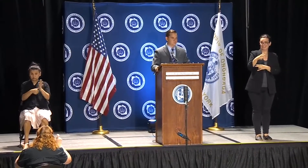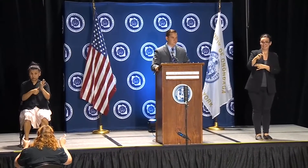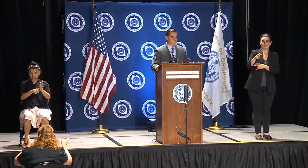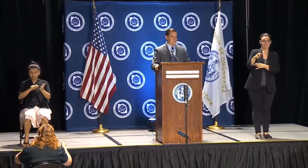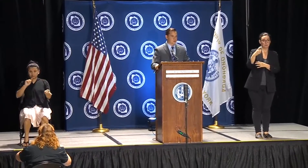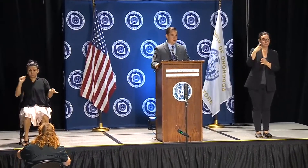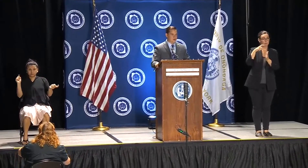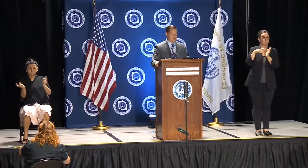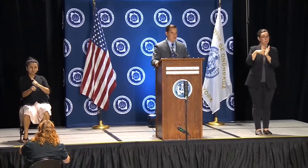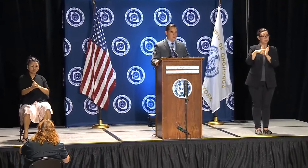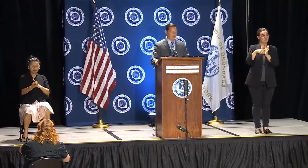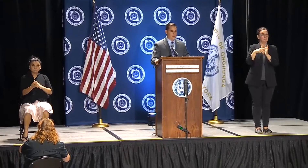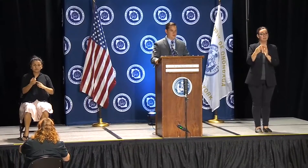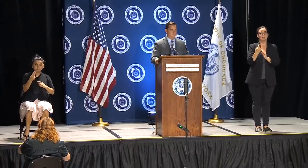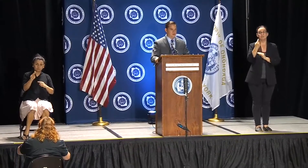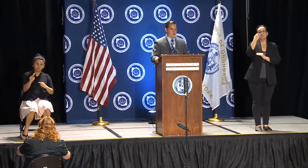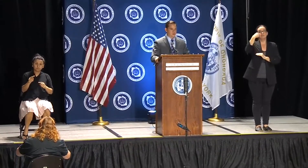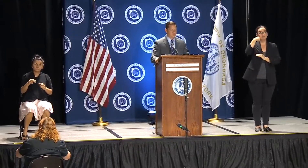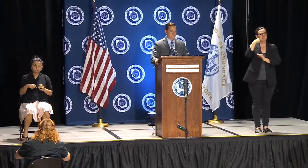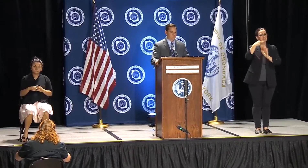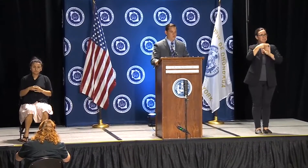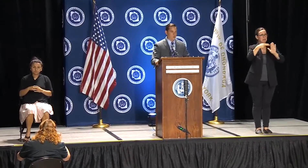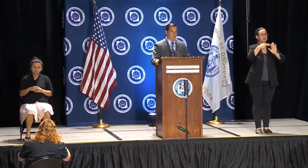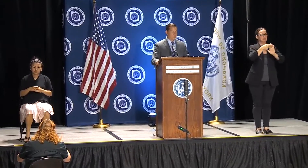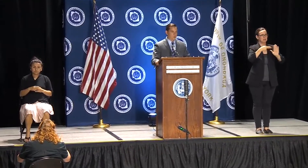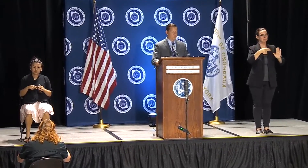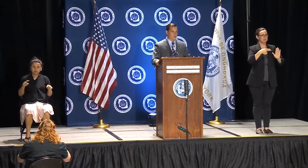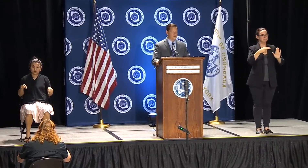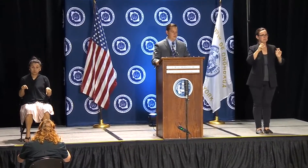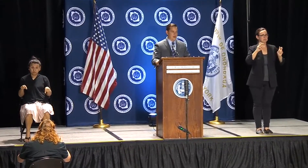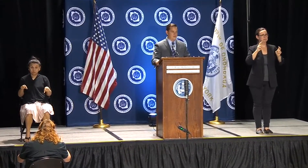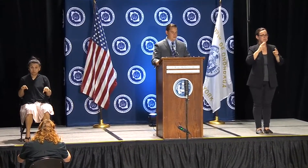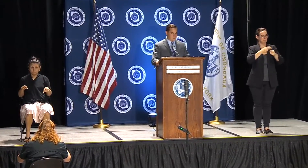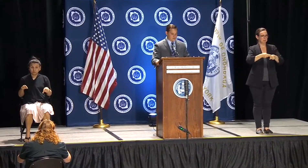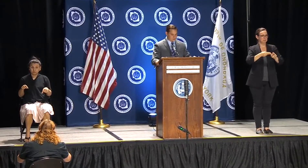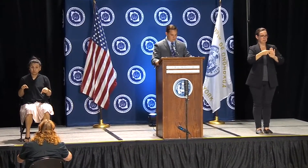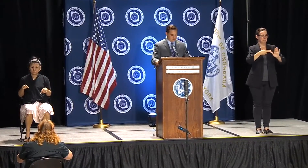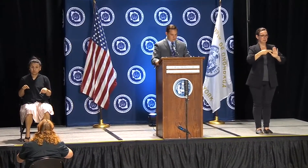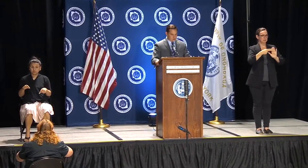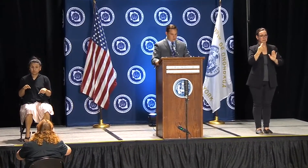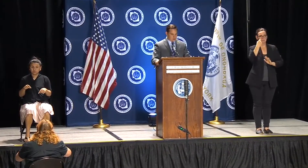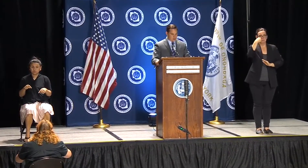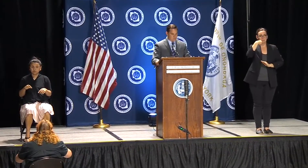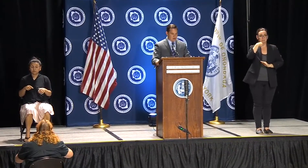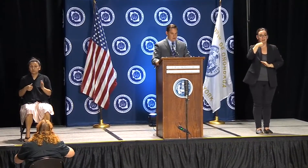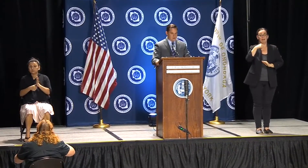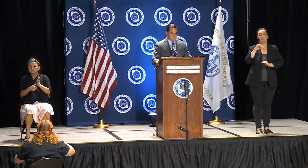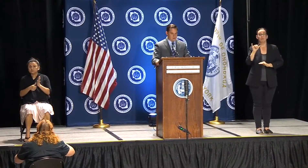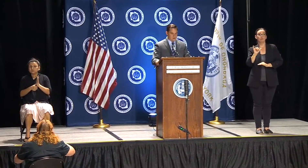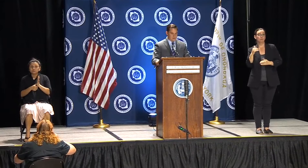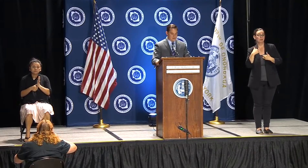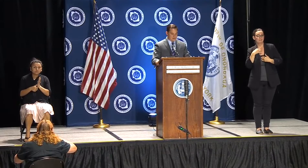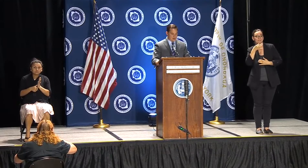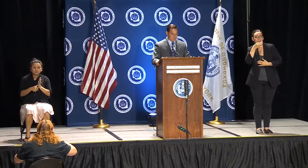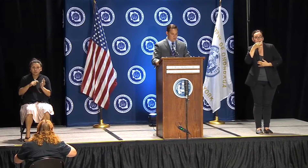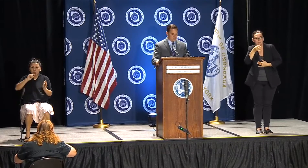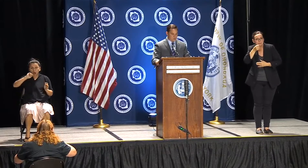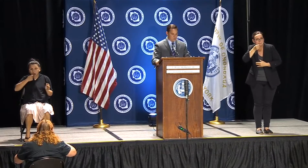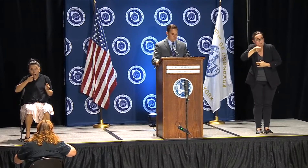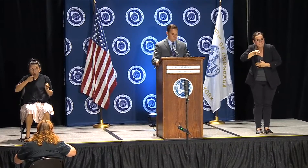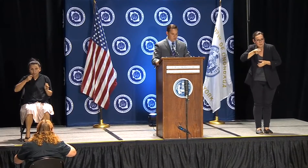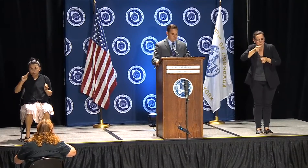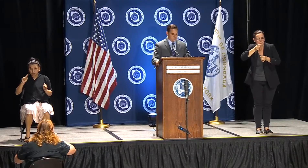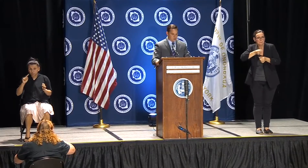tests now that we have a more affordable saliva test. Many of the tests happening in